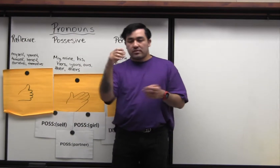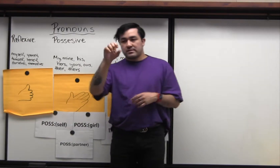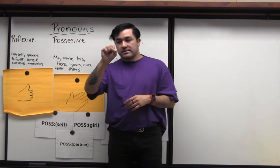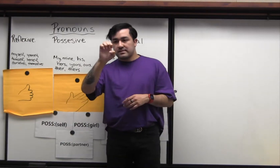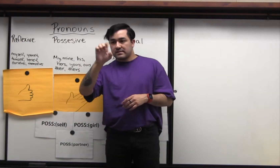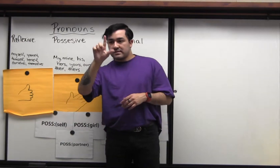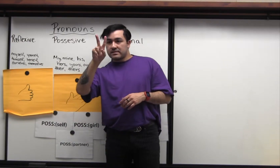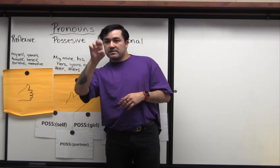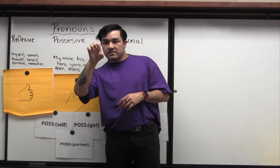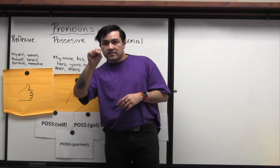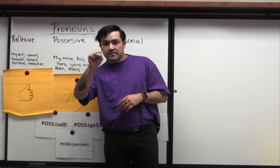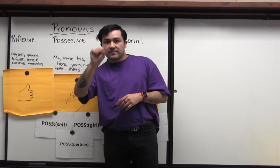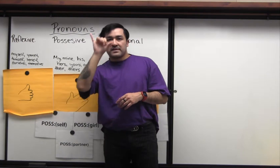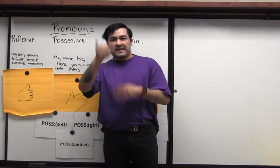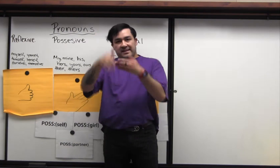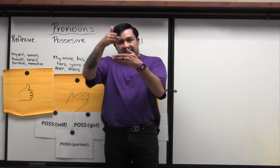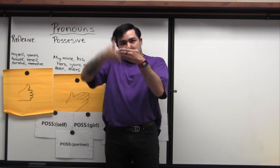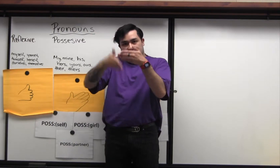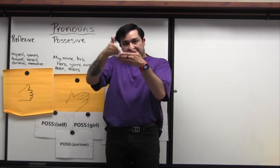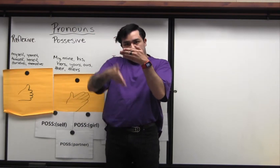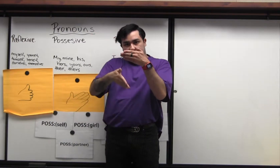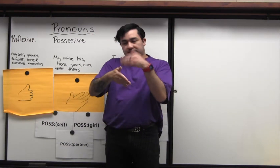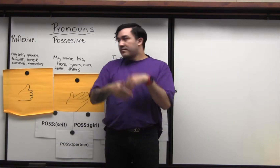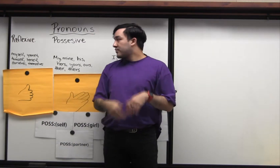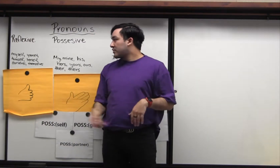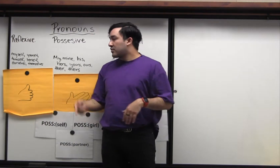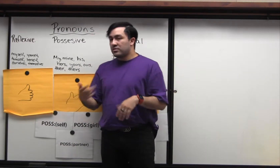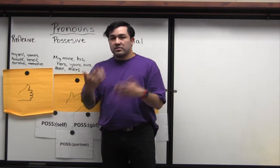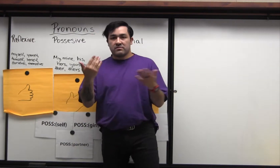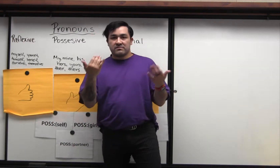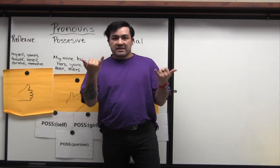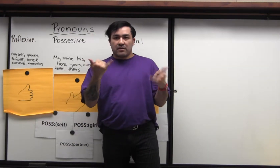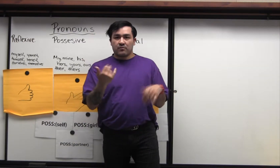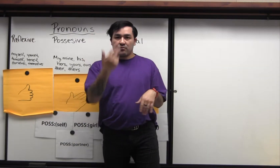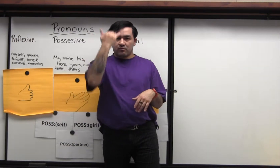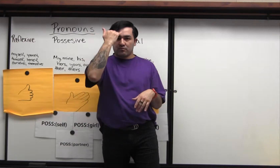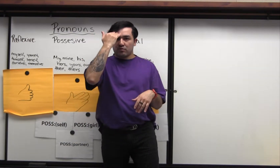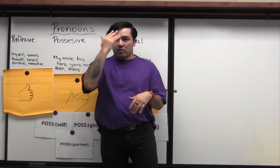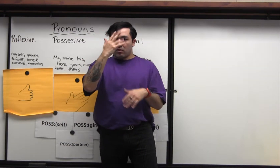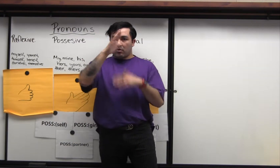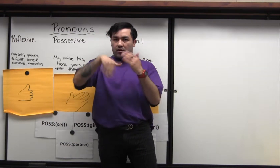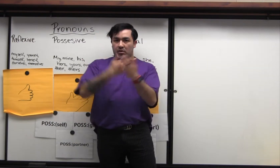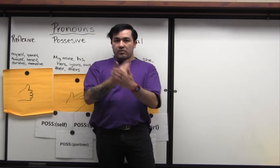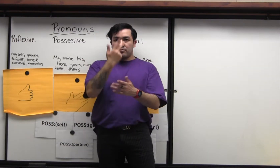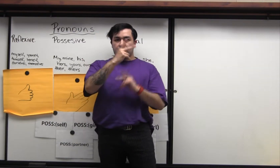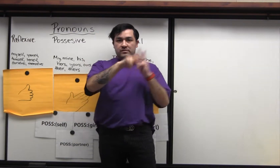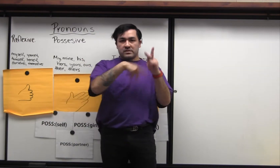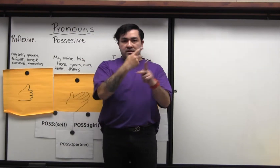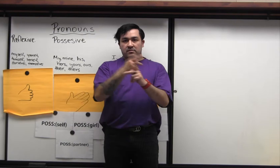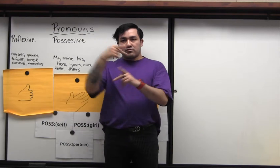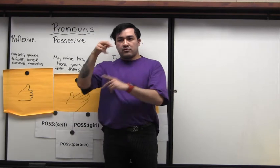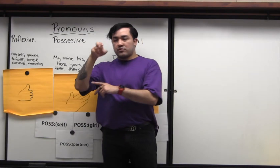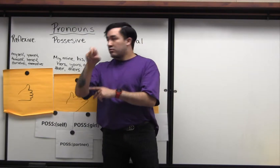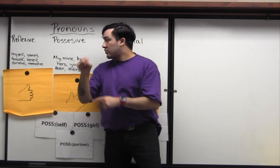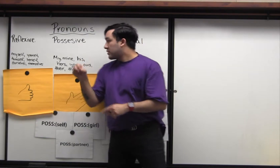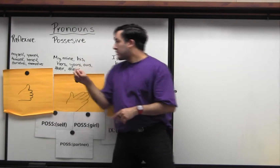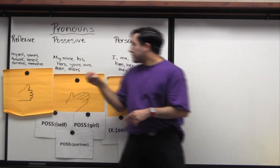ourselves or themselves as well, right? Those types of endings to the words. So now we know all three of our different types